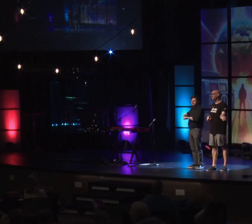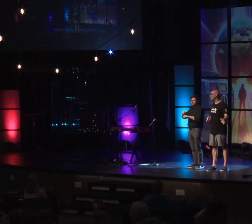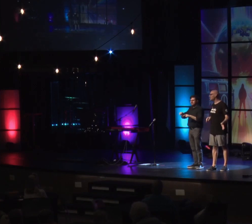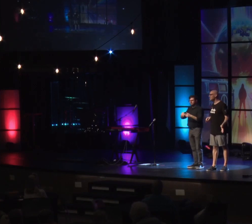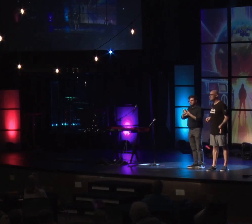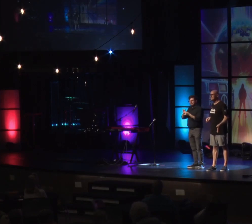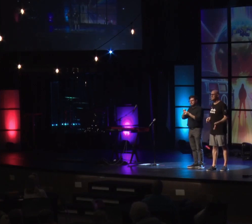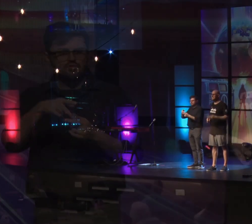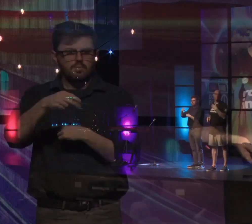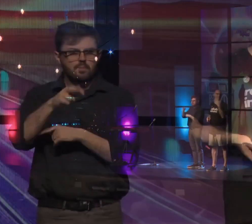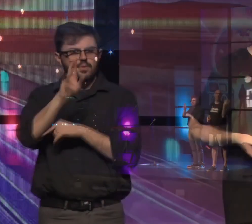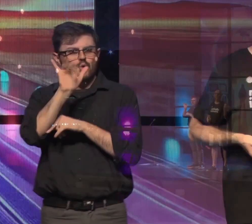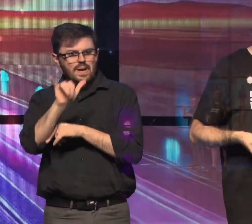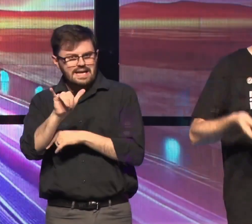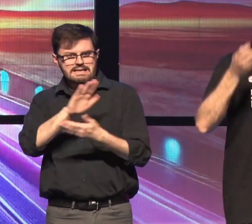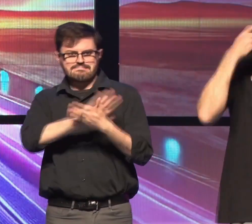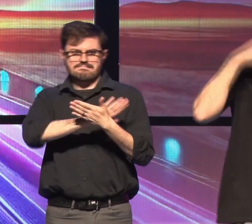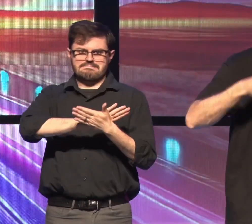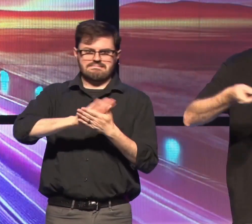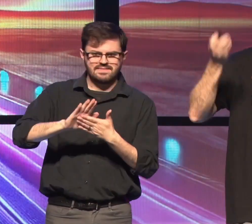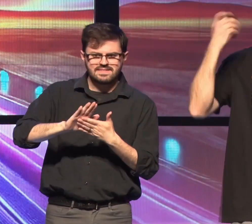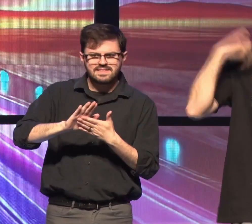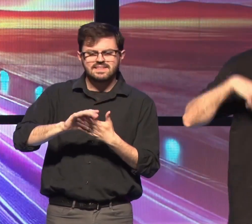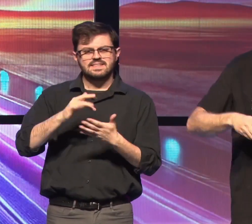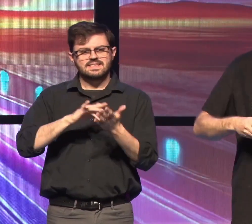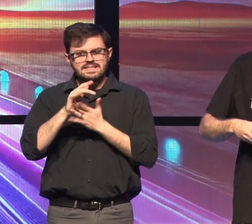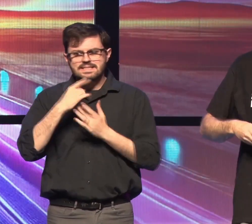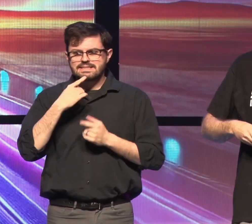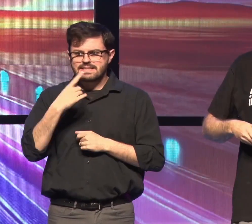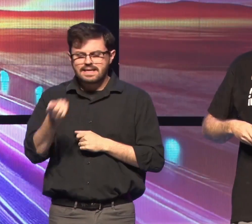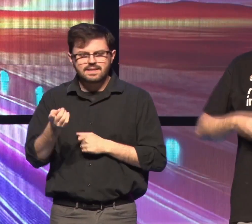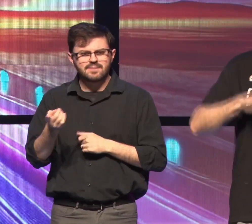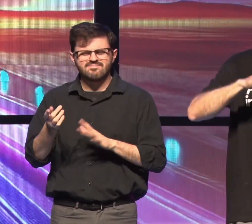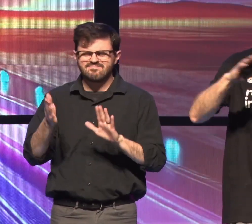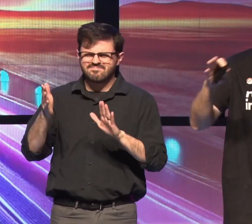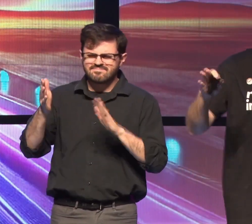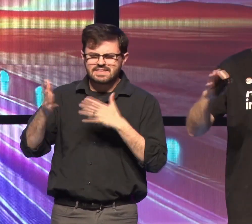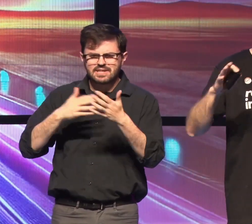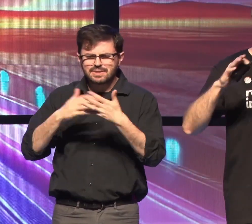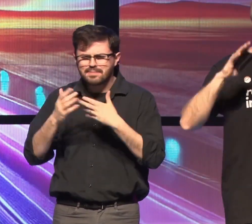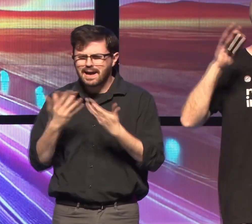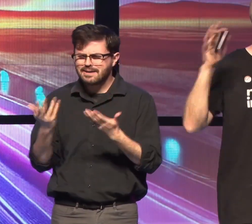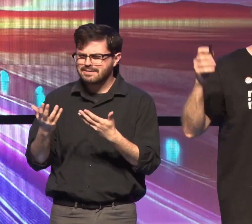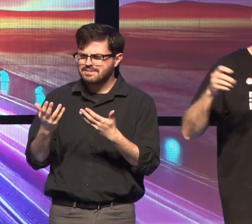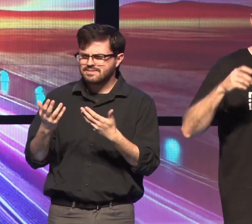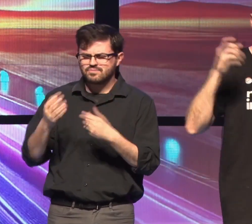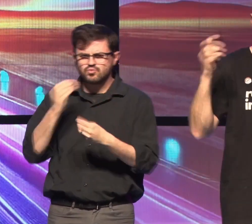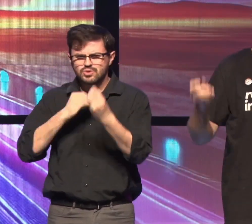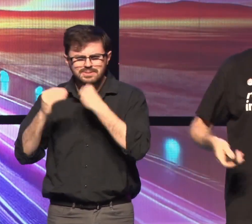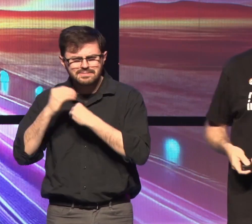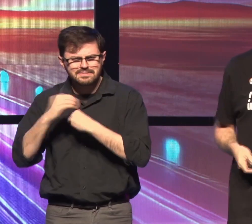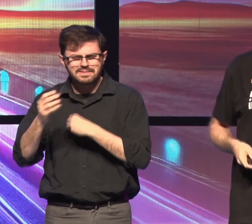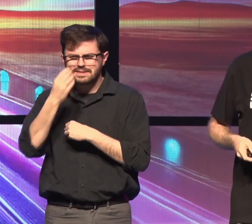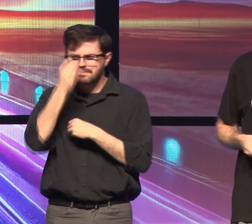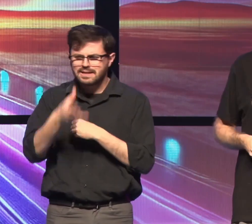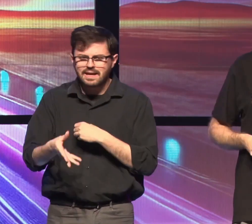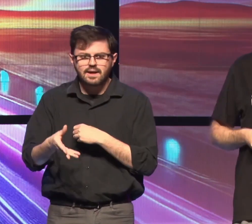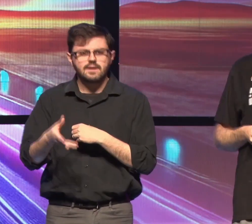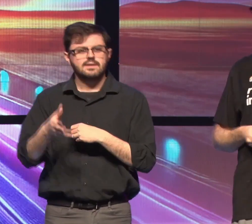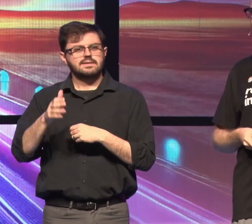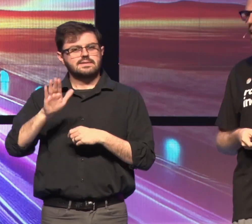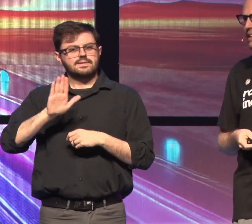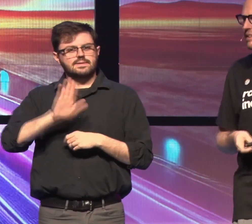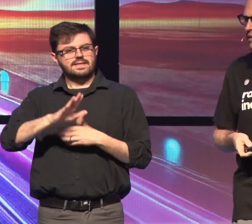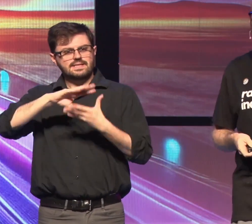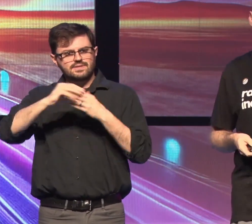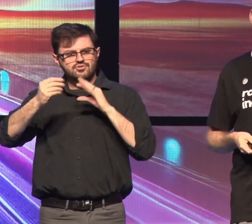not what it is. Doesn't matter what you put inside what you eat. So he totally subverts that by this parable and by this story and by just